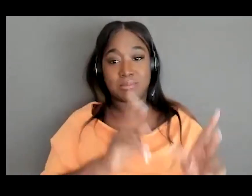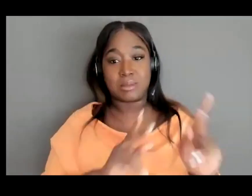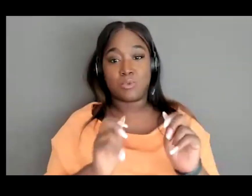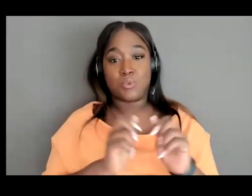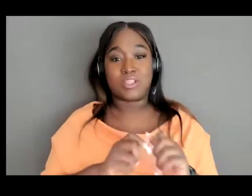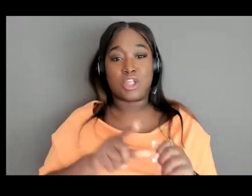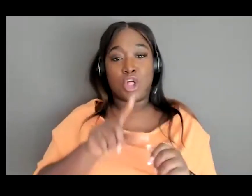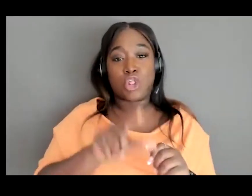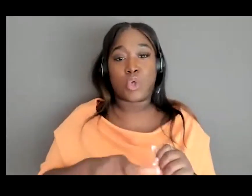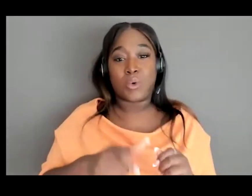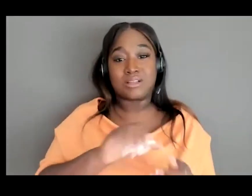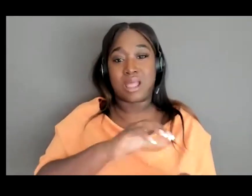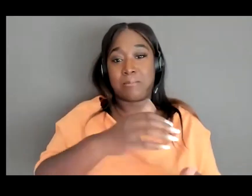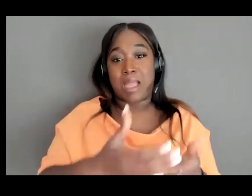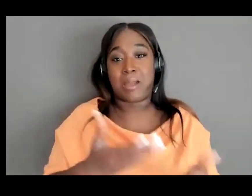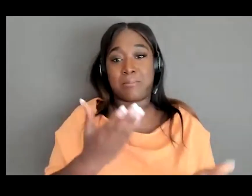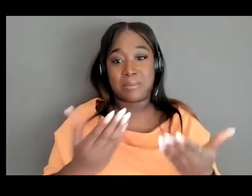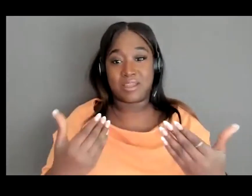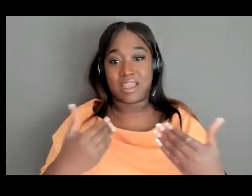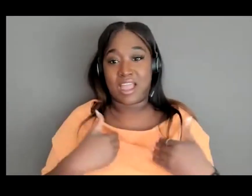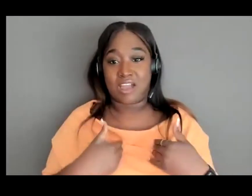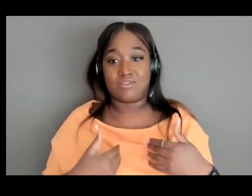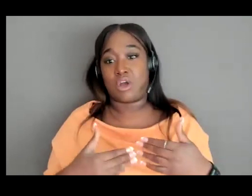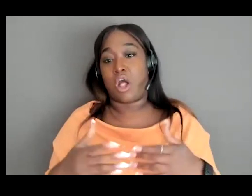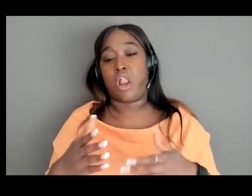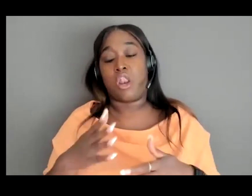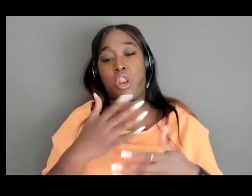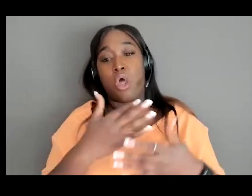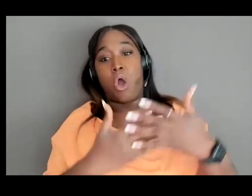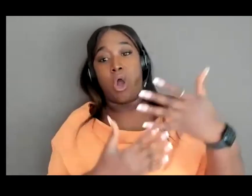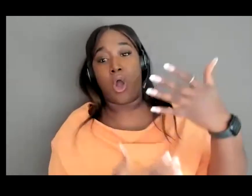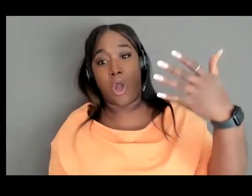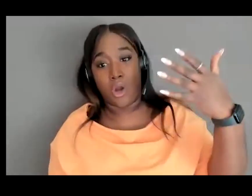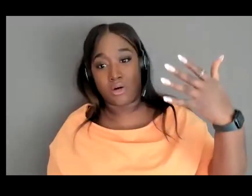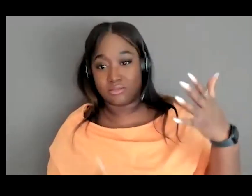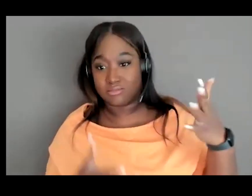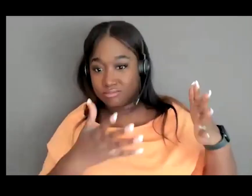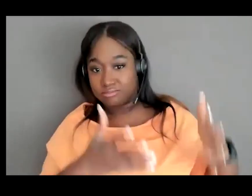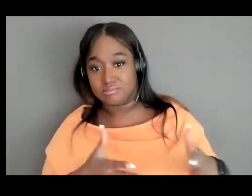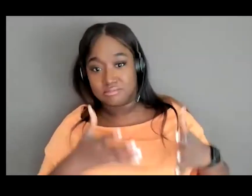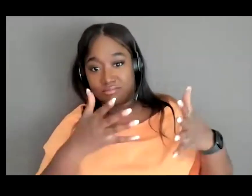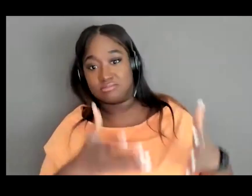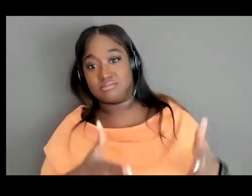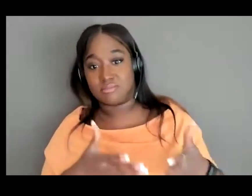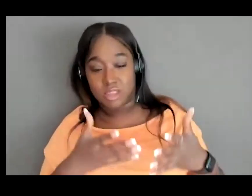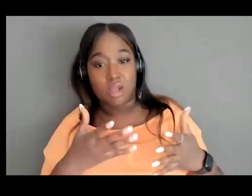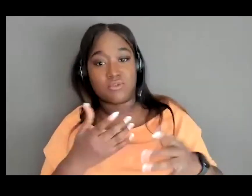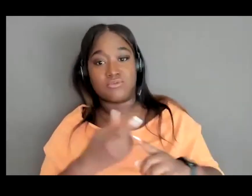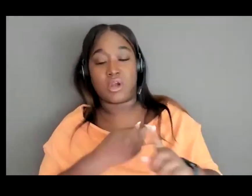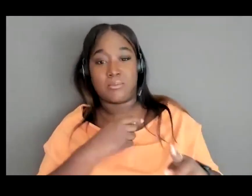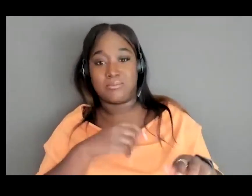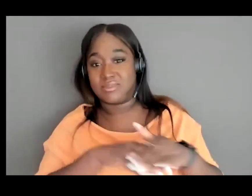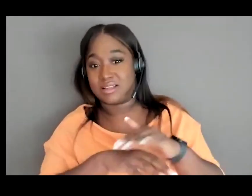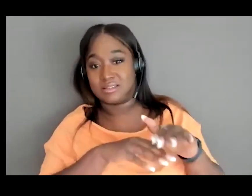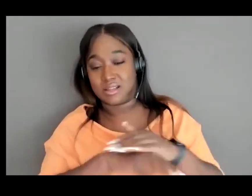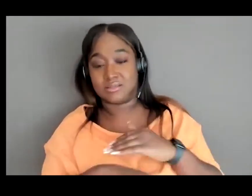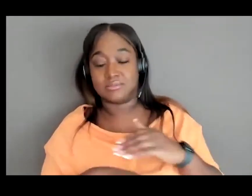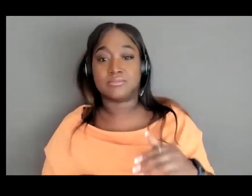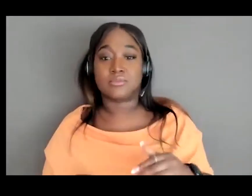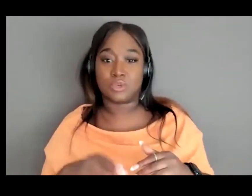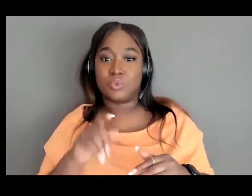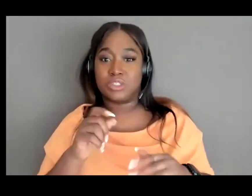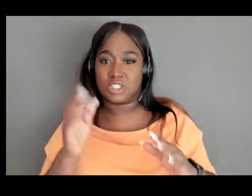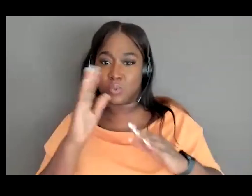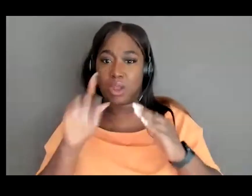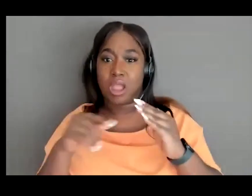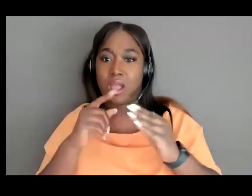lowest amount. You could have a really long left-hand tail of access, and we should worry about